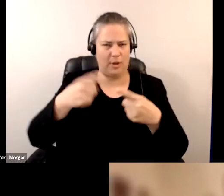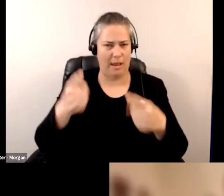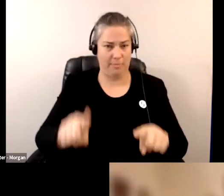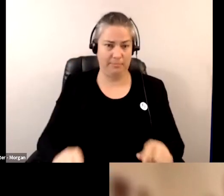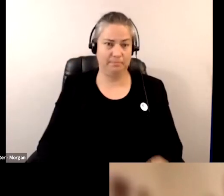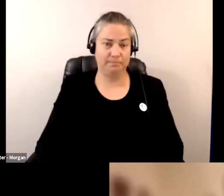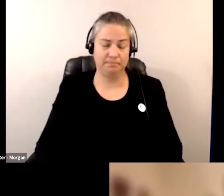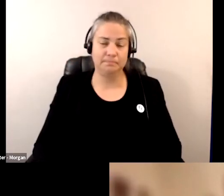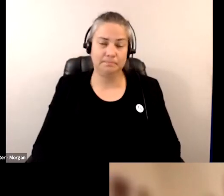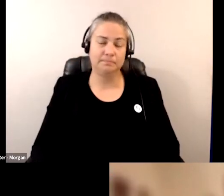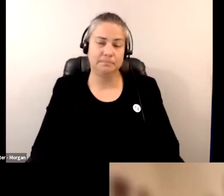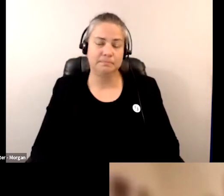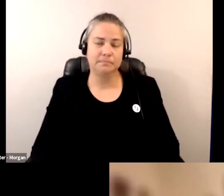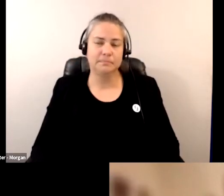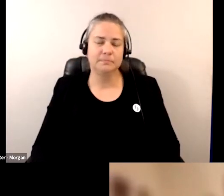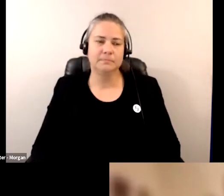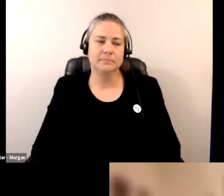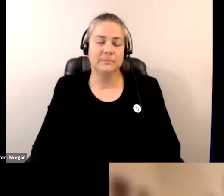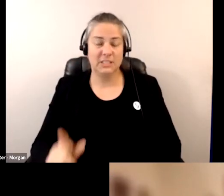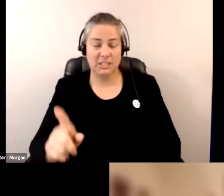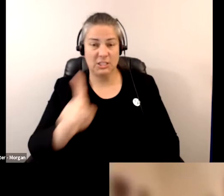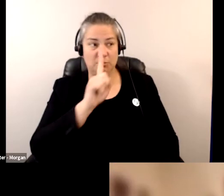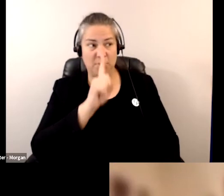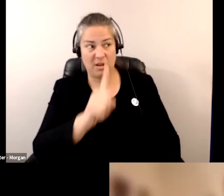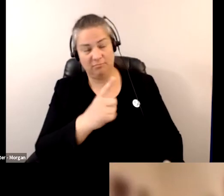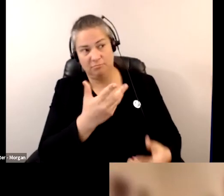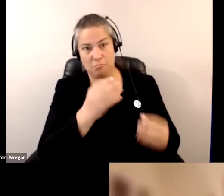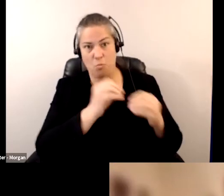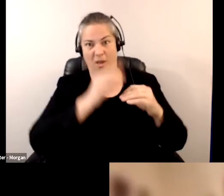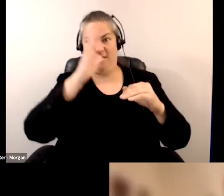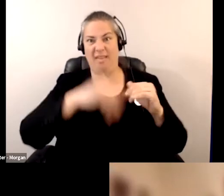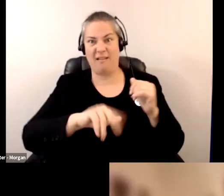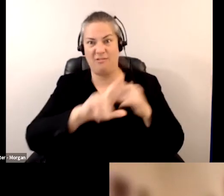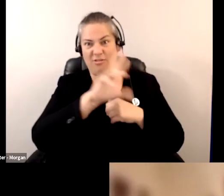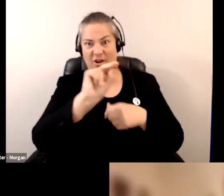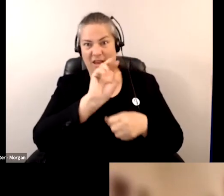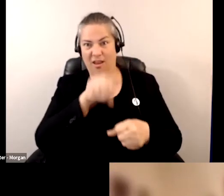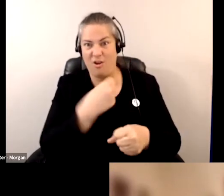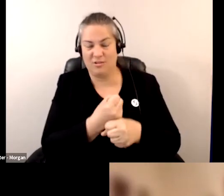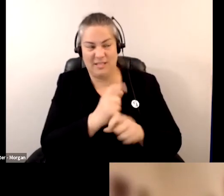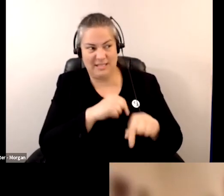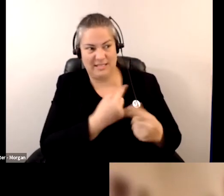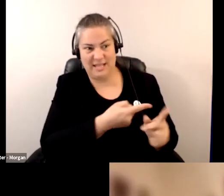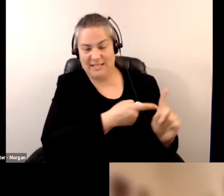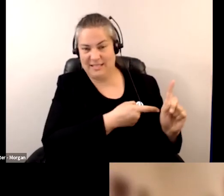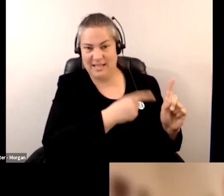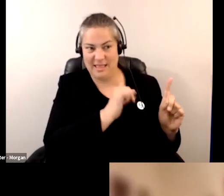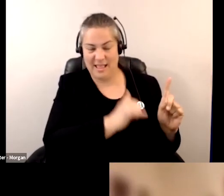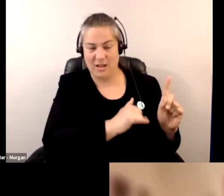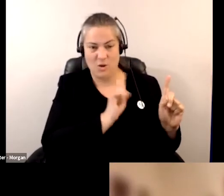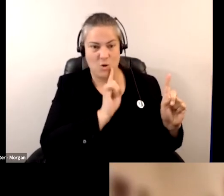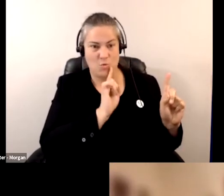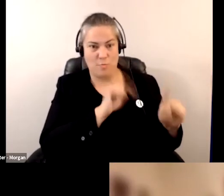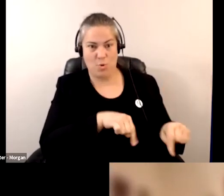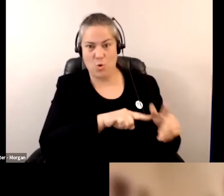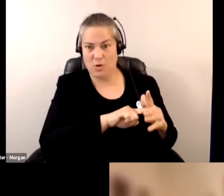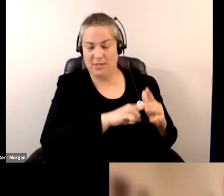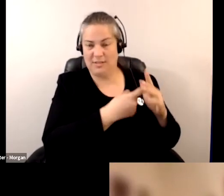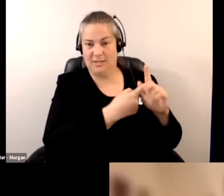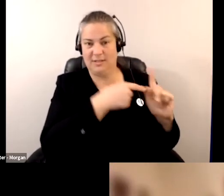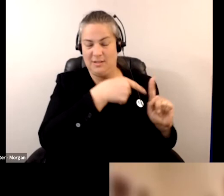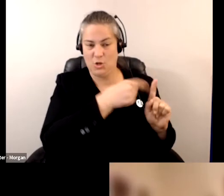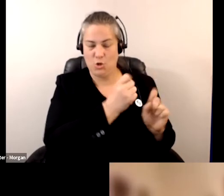It has been more than 3 decades since the National Academy's landmark report, creating a Center